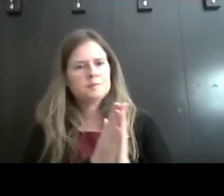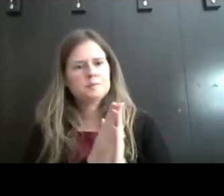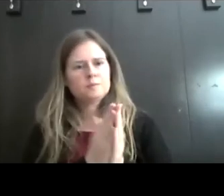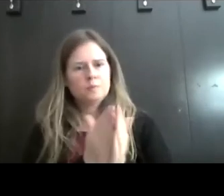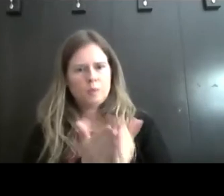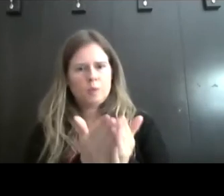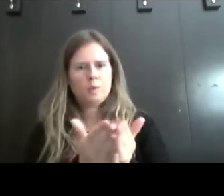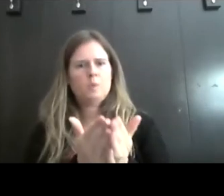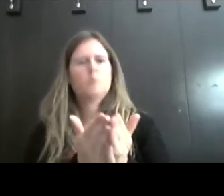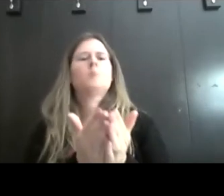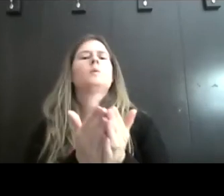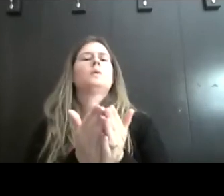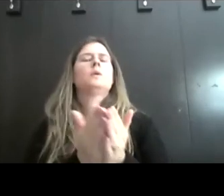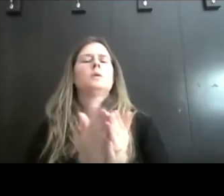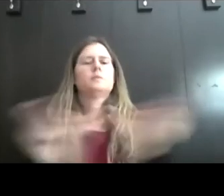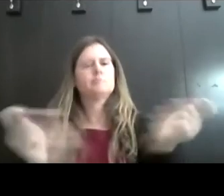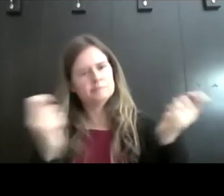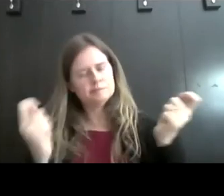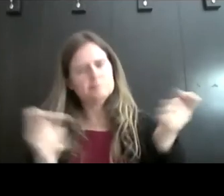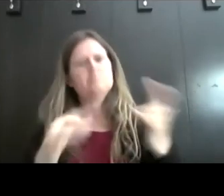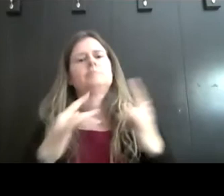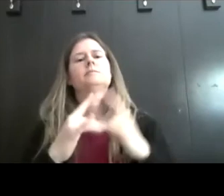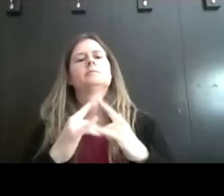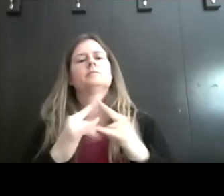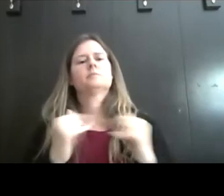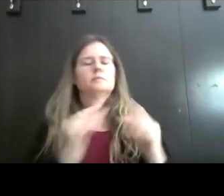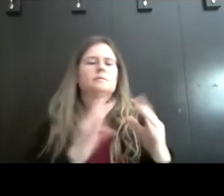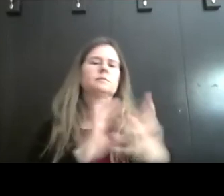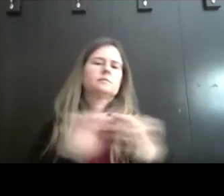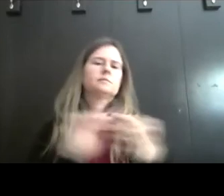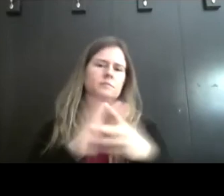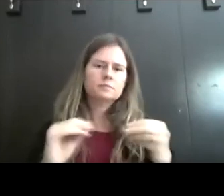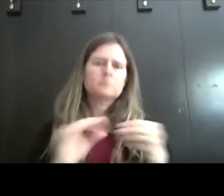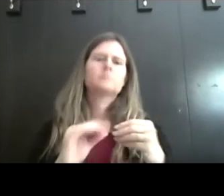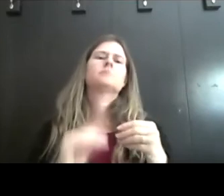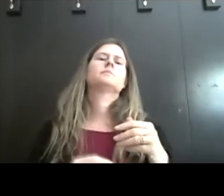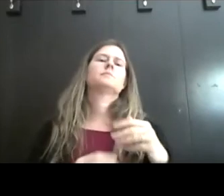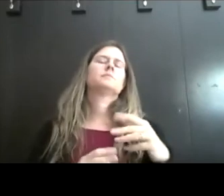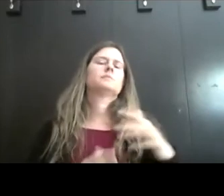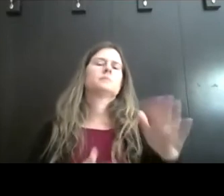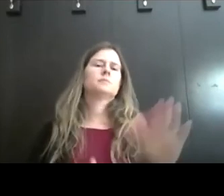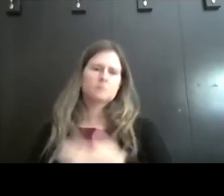ceremony, and we camped out and told stories and sang traditional songs.